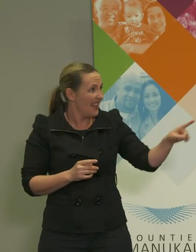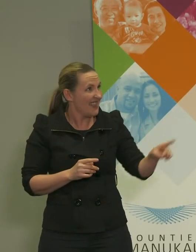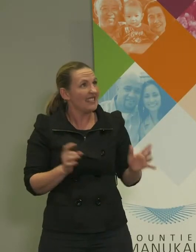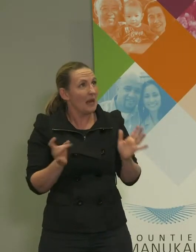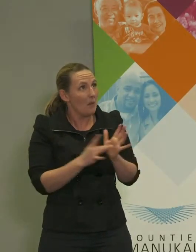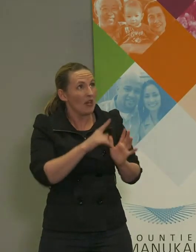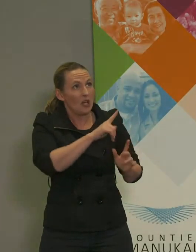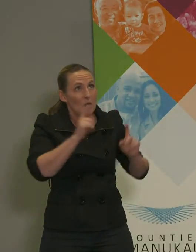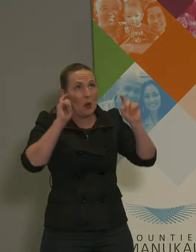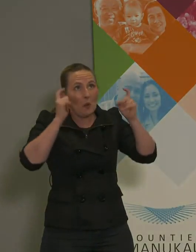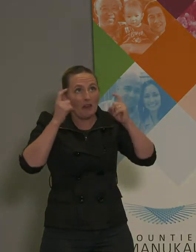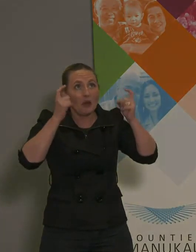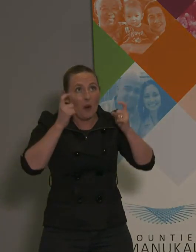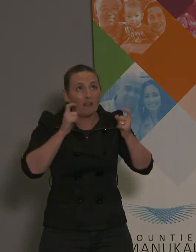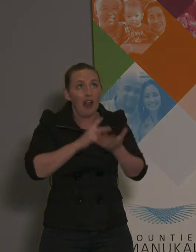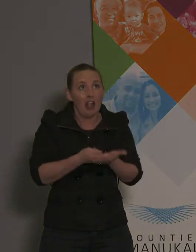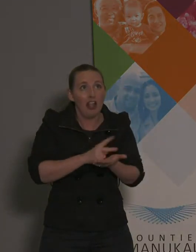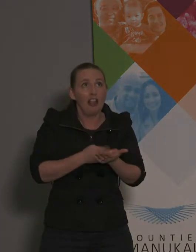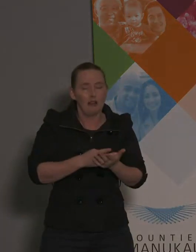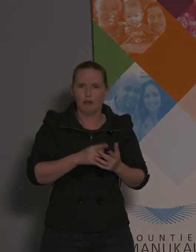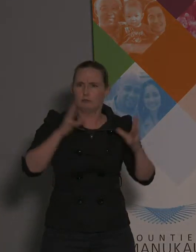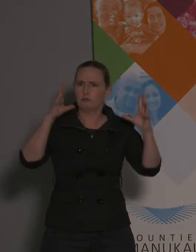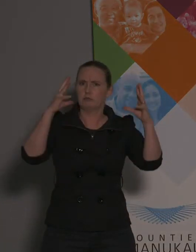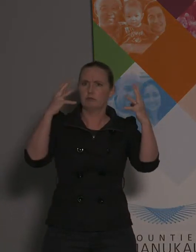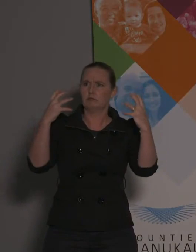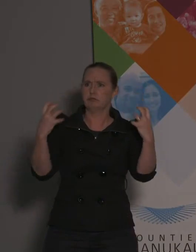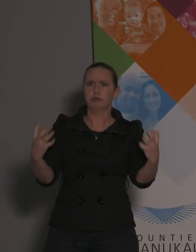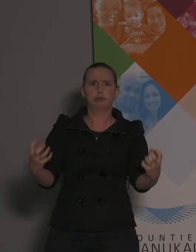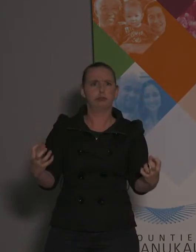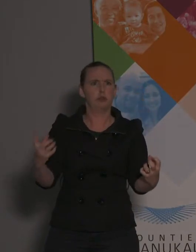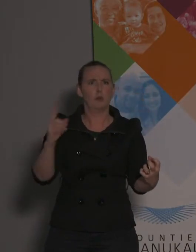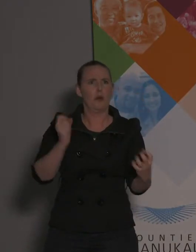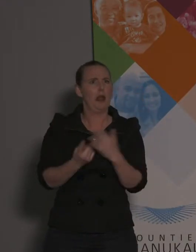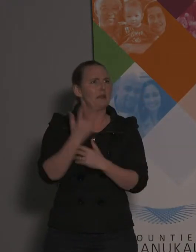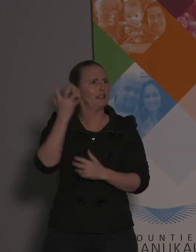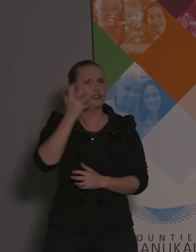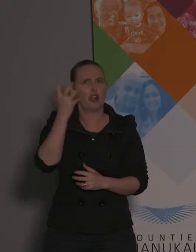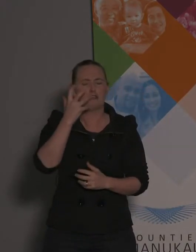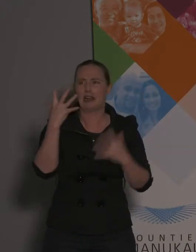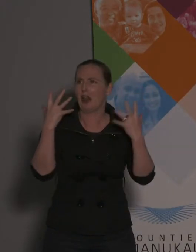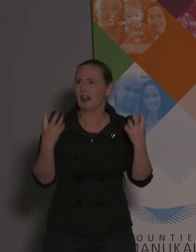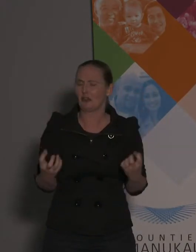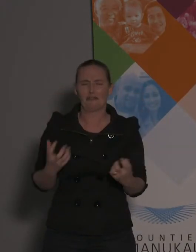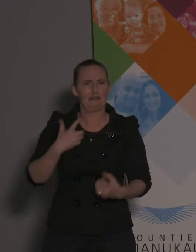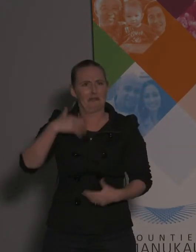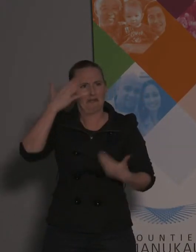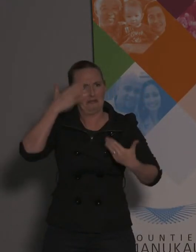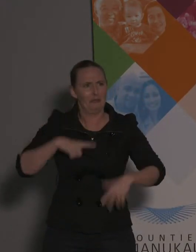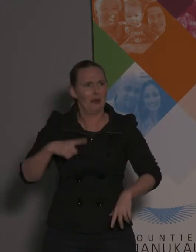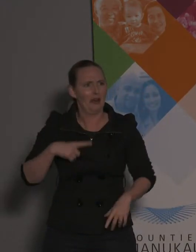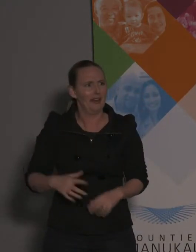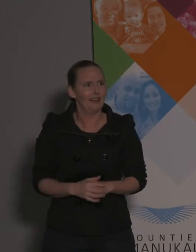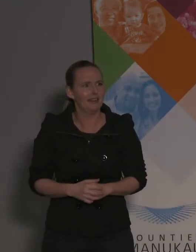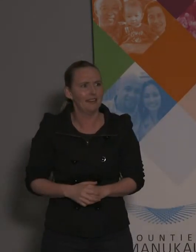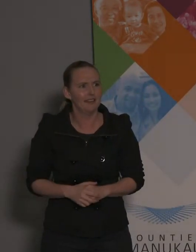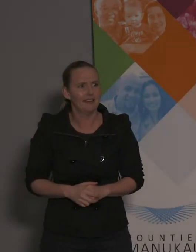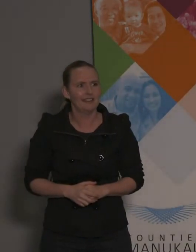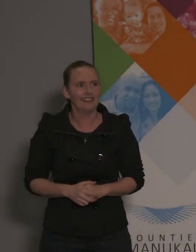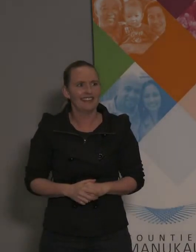night, as you say? Look, we do look very. I'm not sure what's happened there. Sorry, the lights have gone out. I don't know if you.